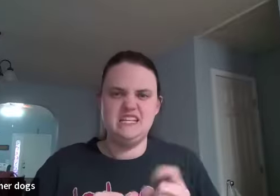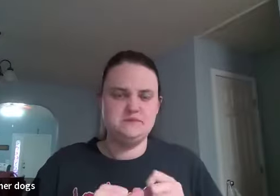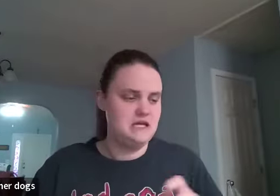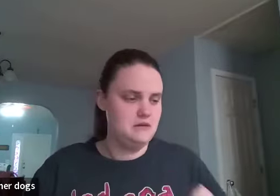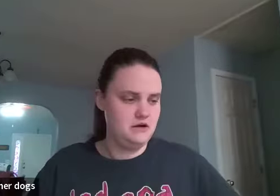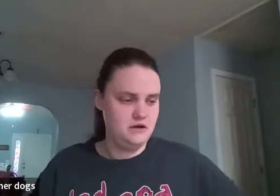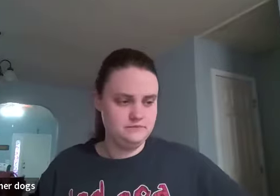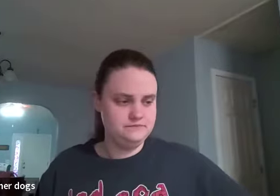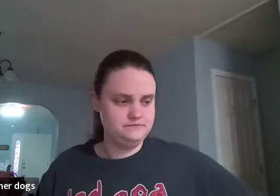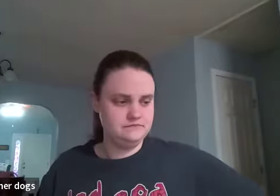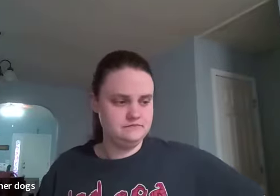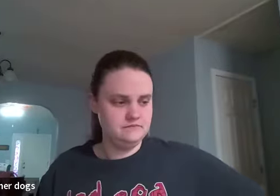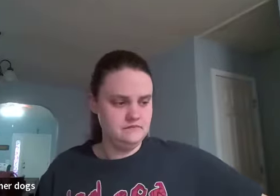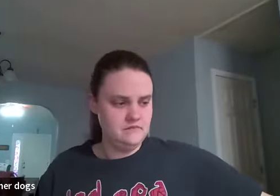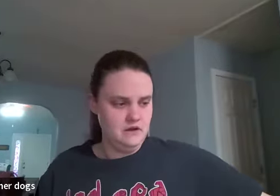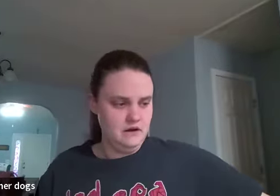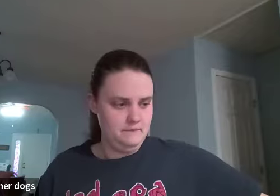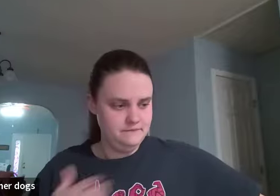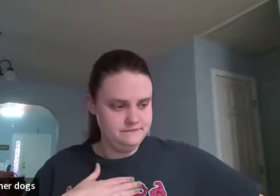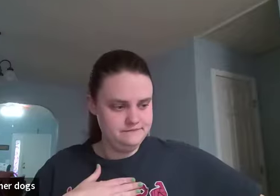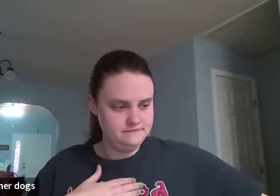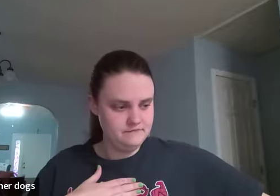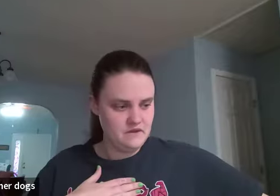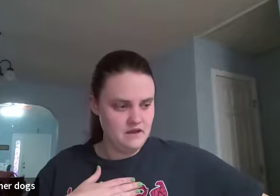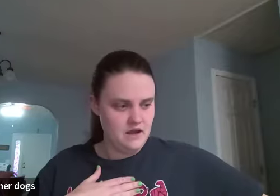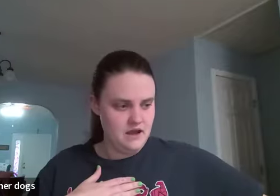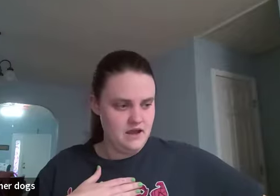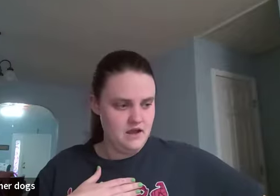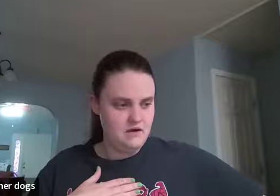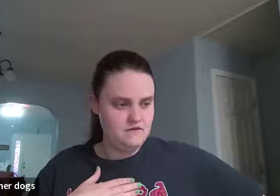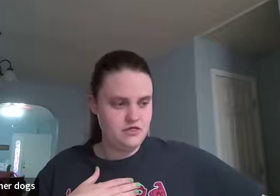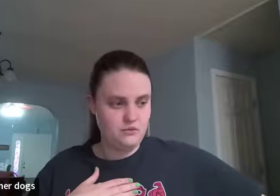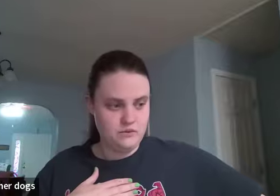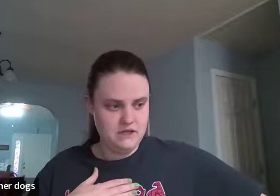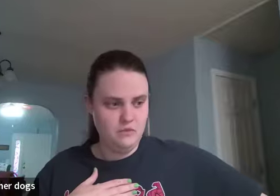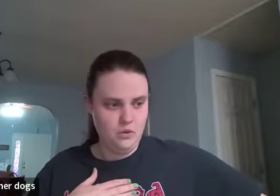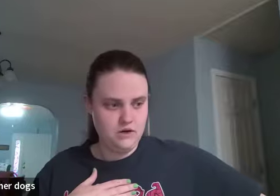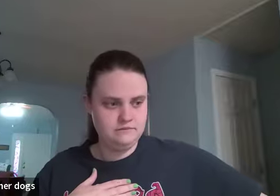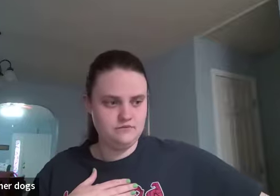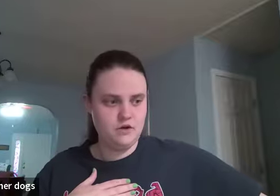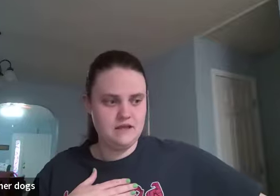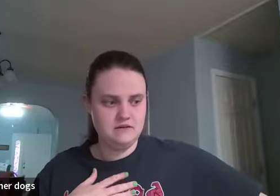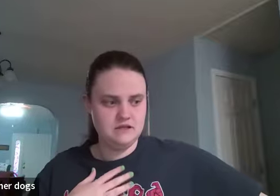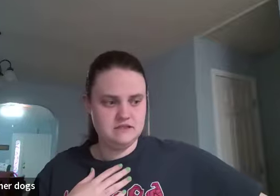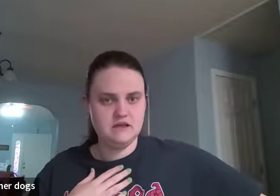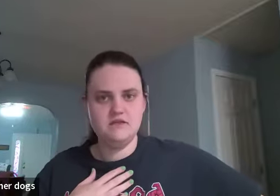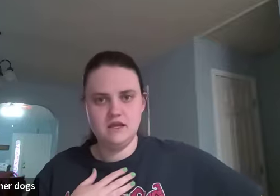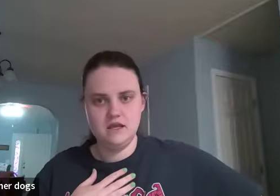keeps hitting a barrier. All right. I have three more on my little list, and